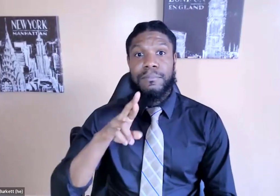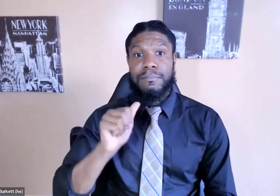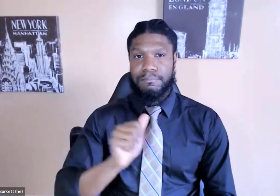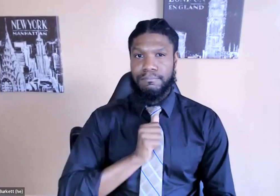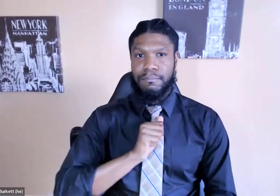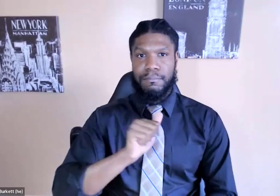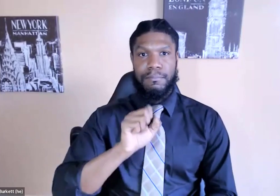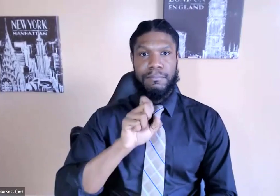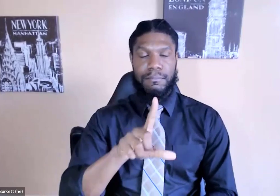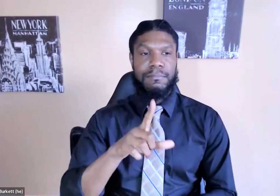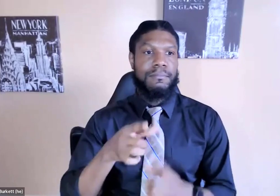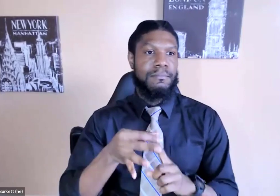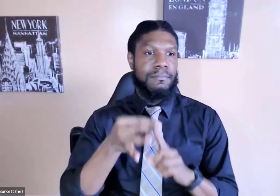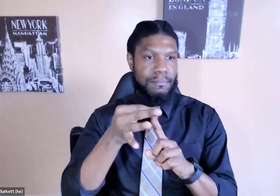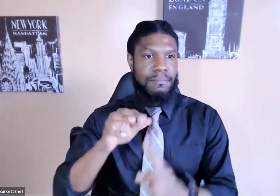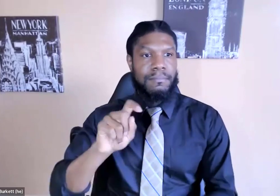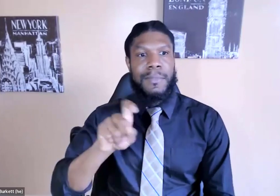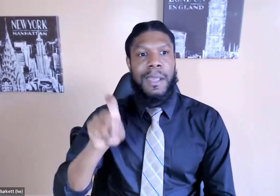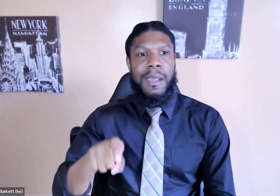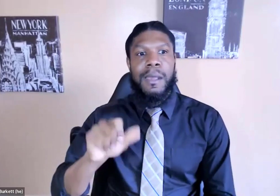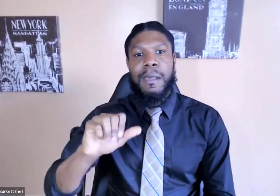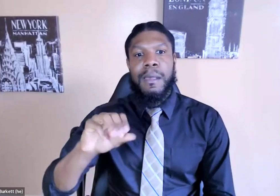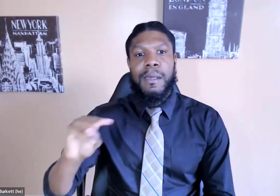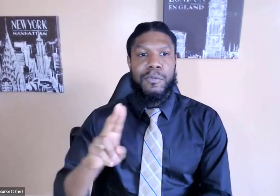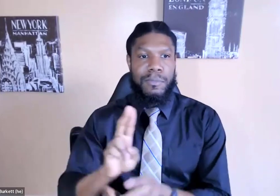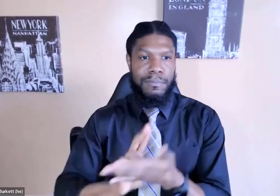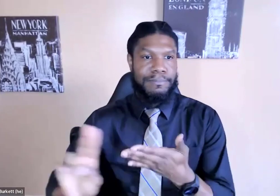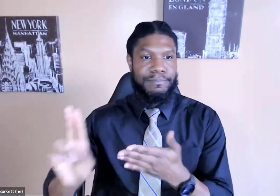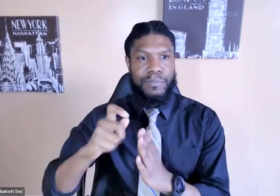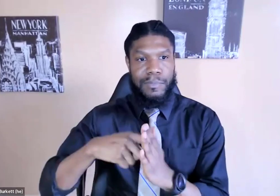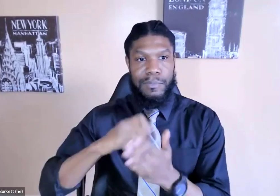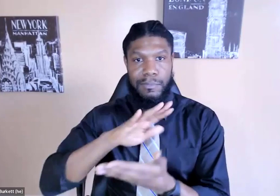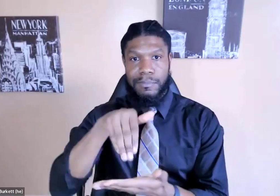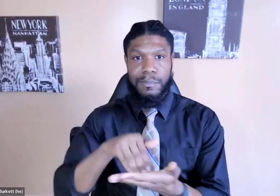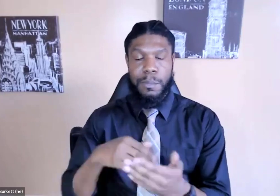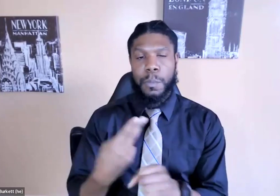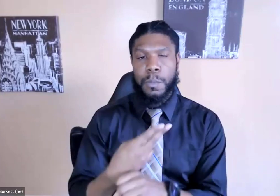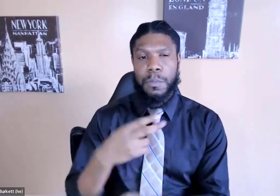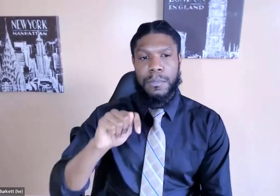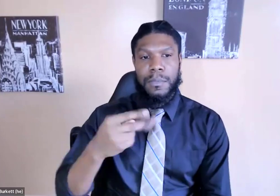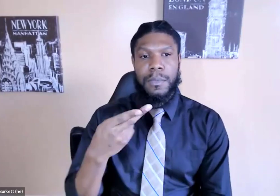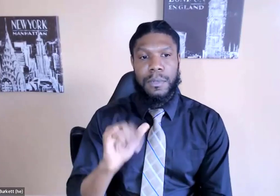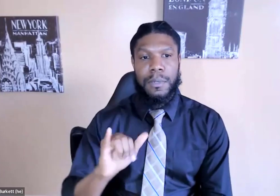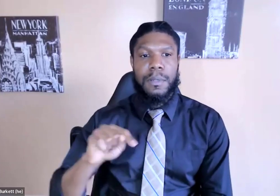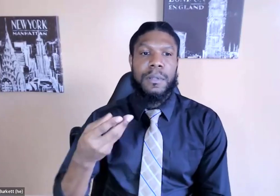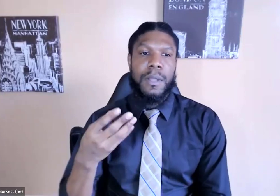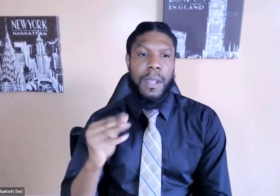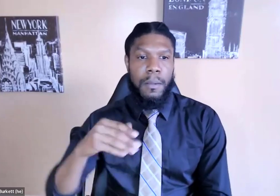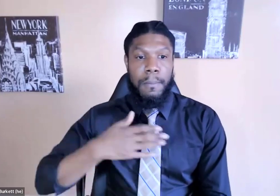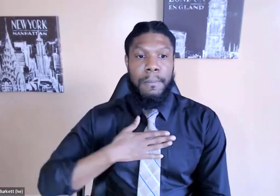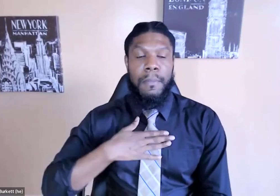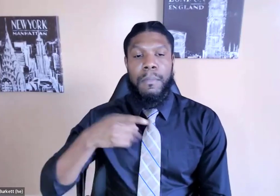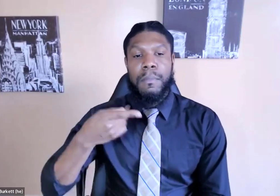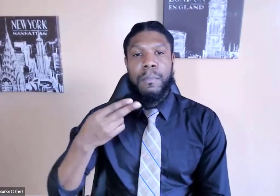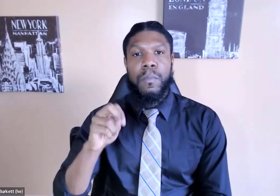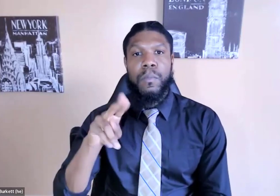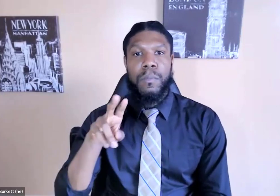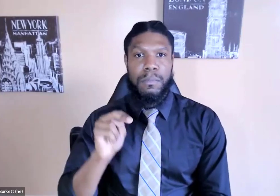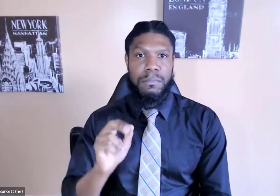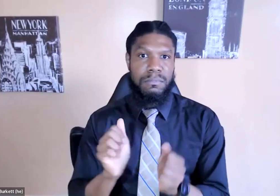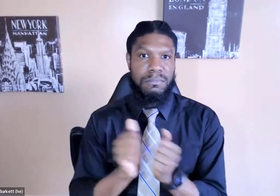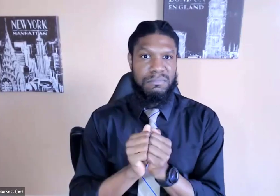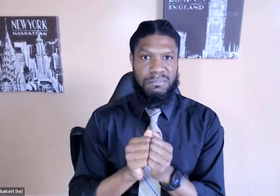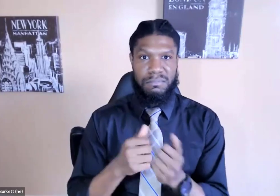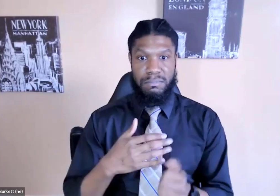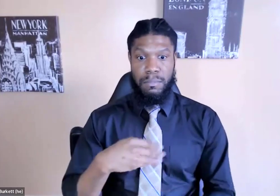specialist at the Texas A&M University Writing Center. I use they, them pronouns, and I'm white with short brunette hair and round tortoiseshell